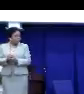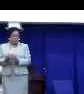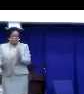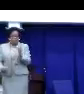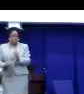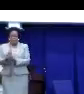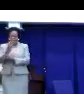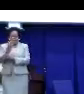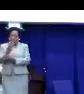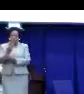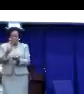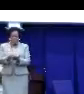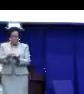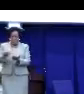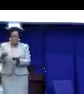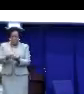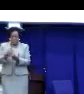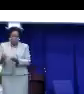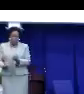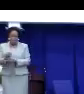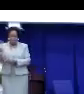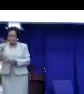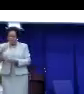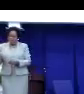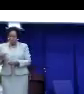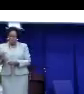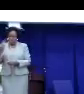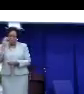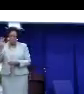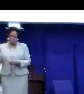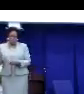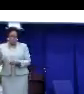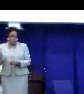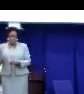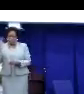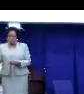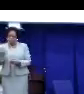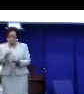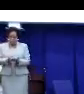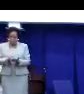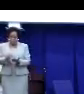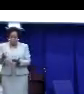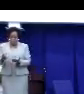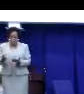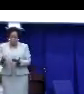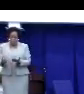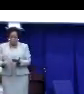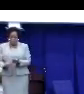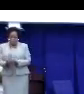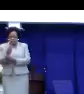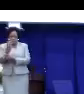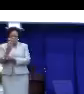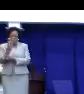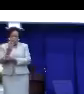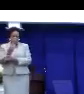and when it grows, the seed grows, I've never seen just the seed come up. Right. Hello, somebody.